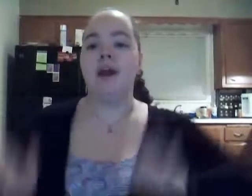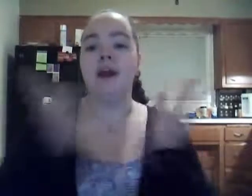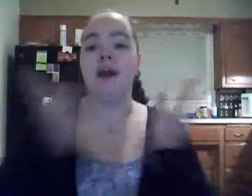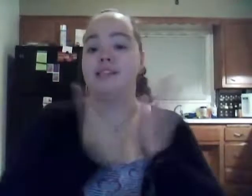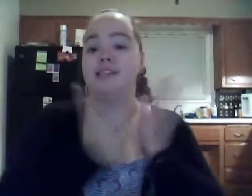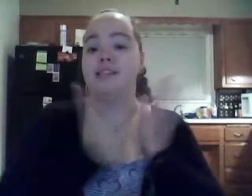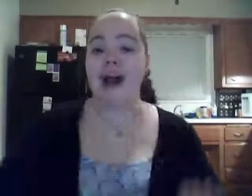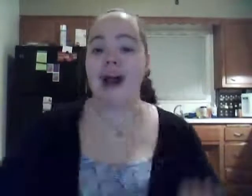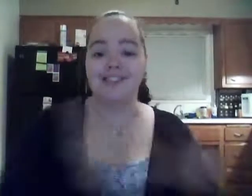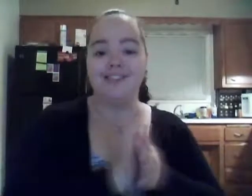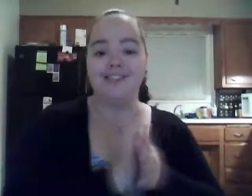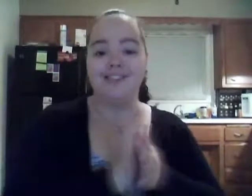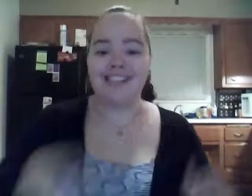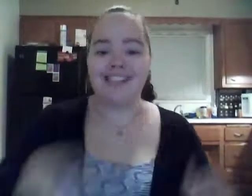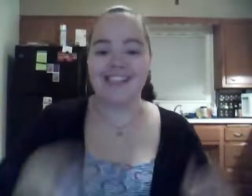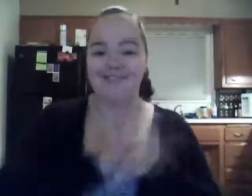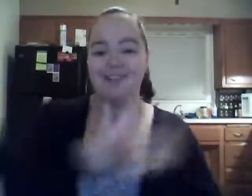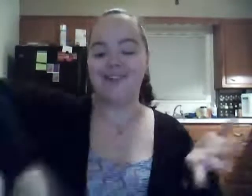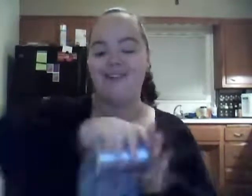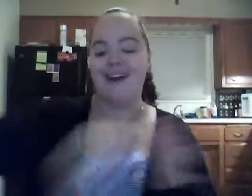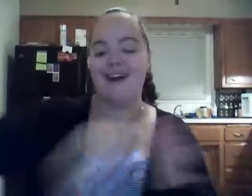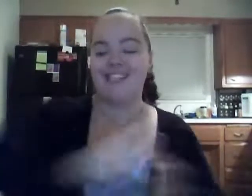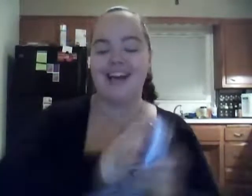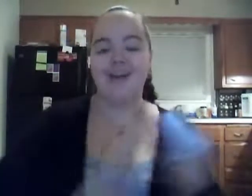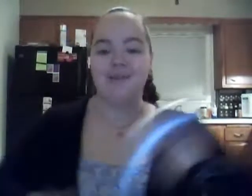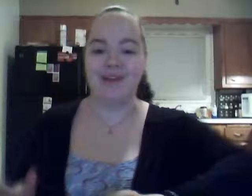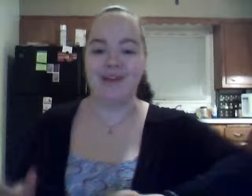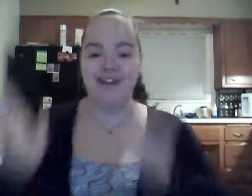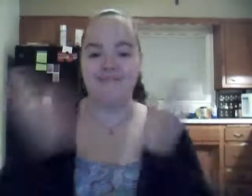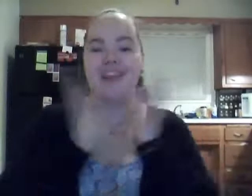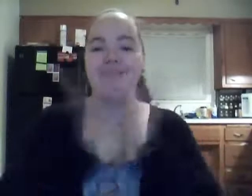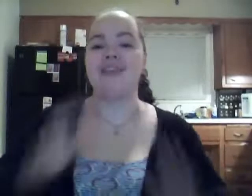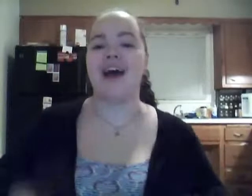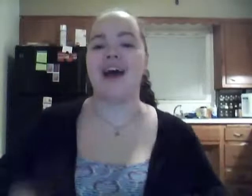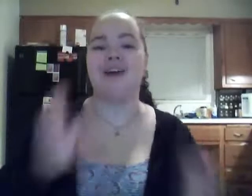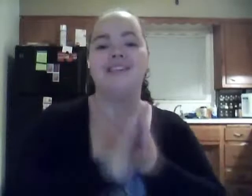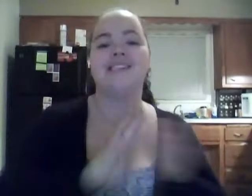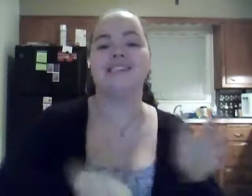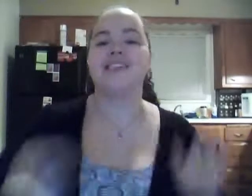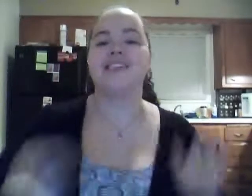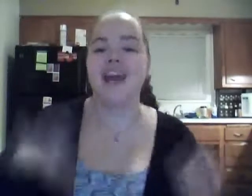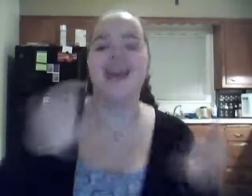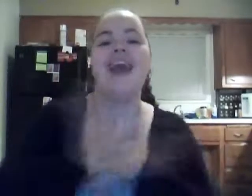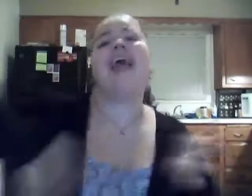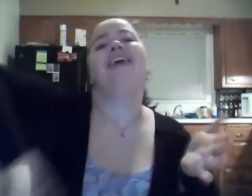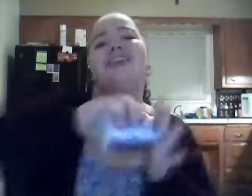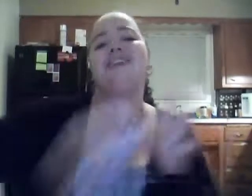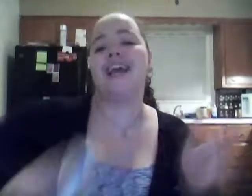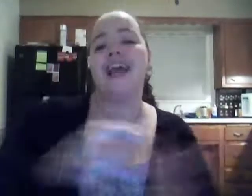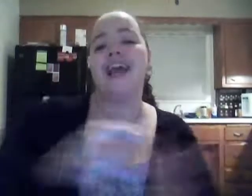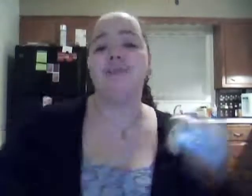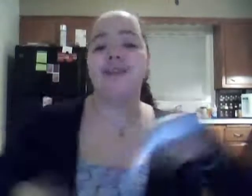It's about as useless as a screen door on a submarine Fades without works, it just ain't happening